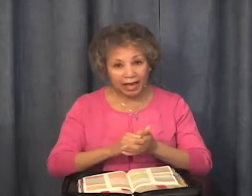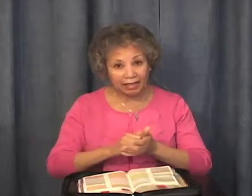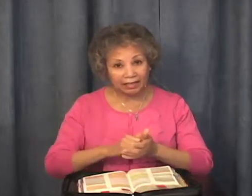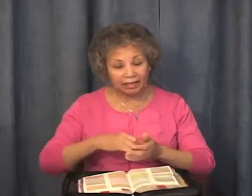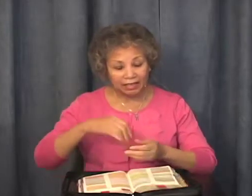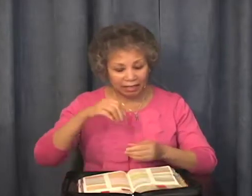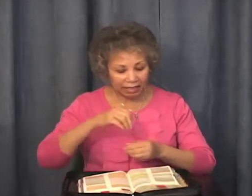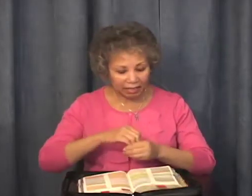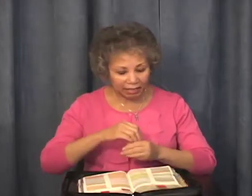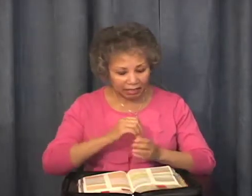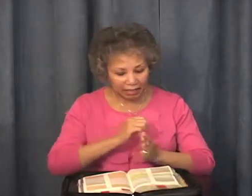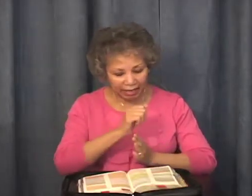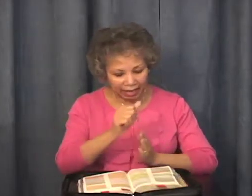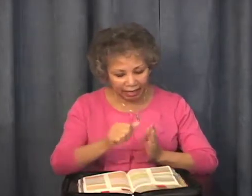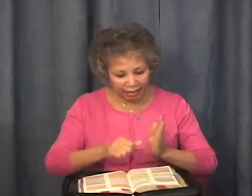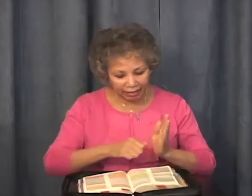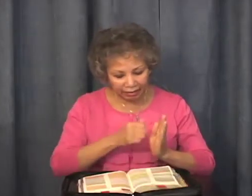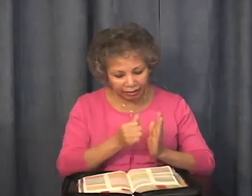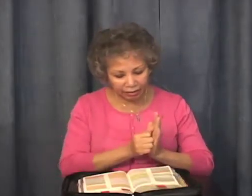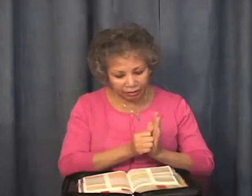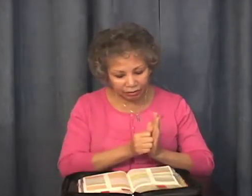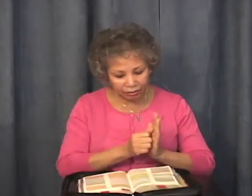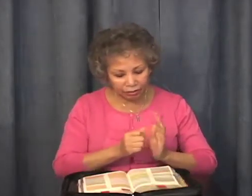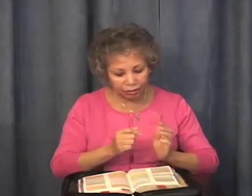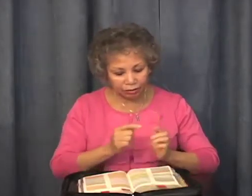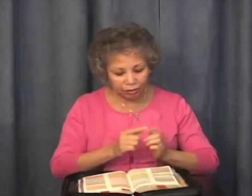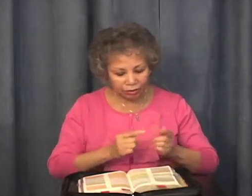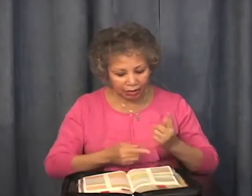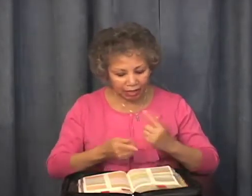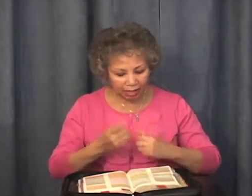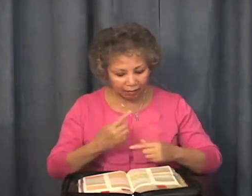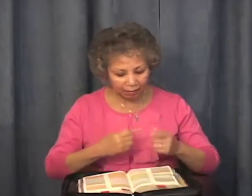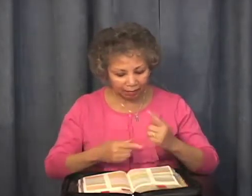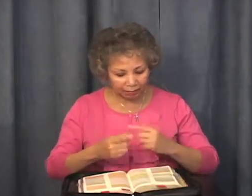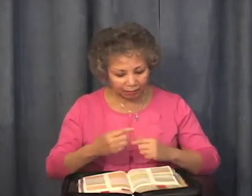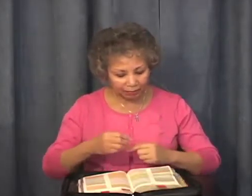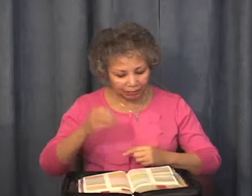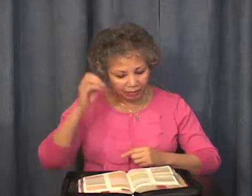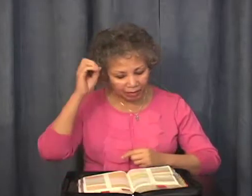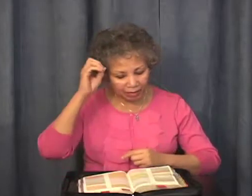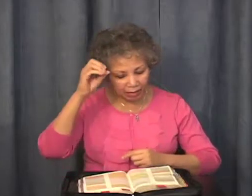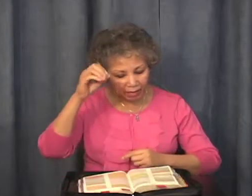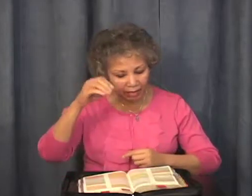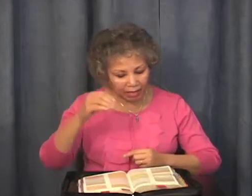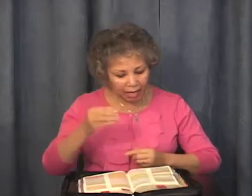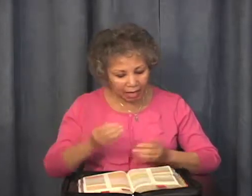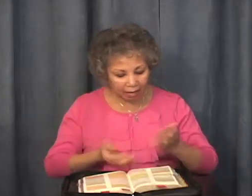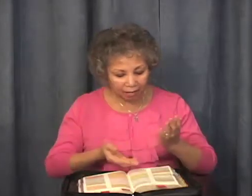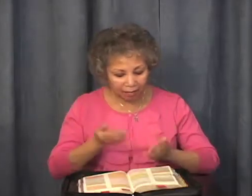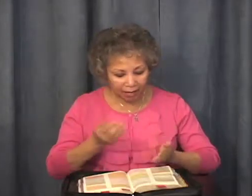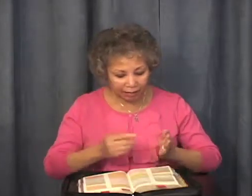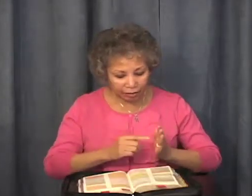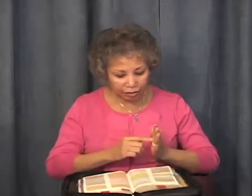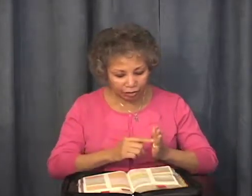that in ages to come he might